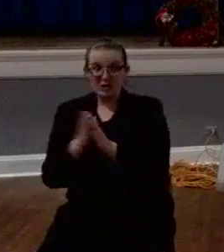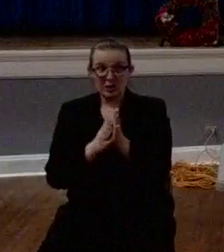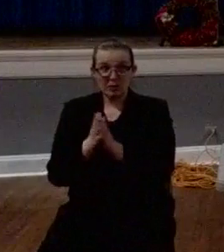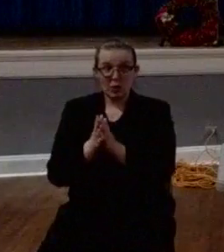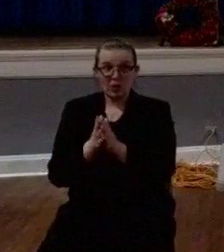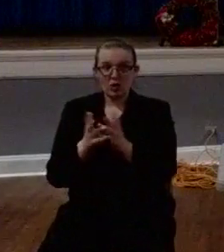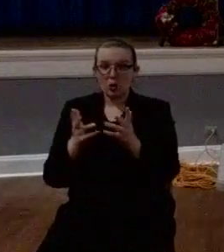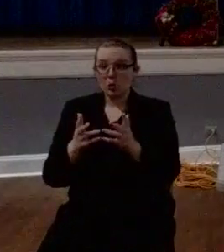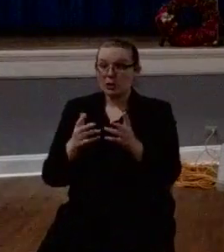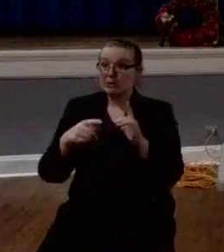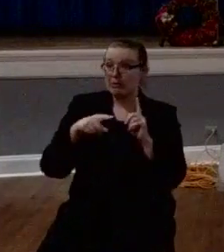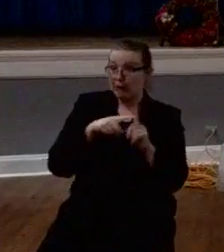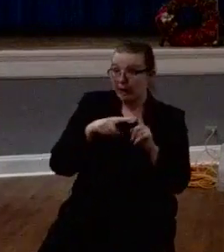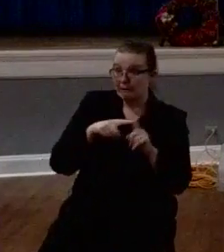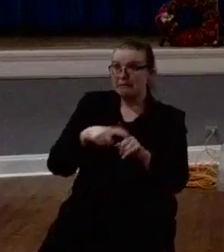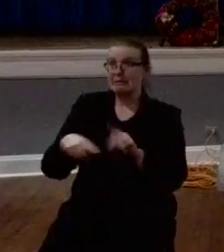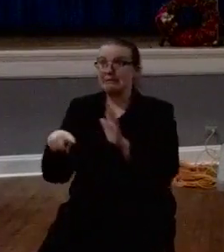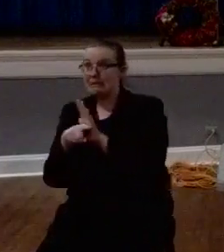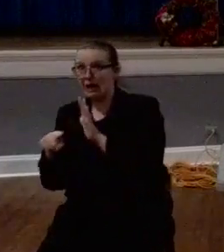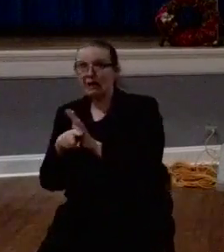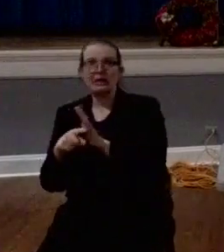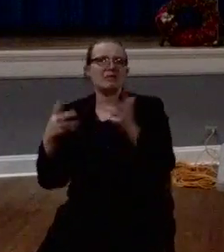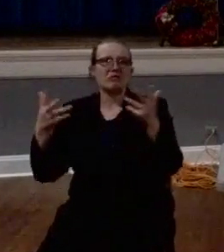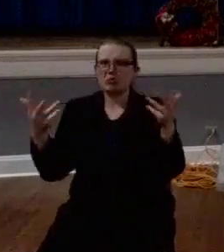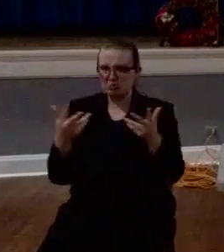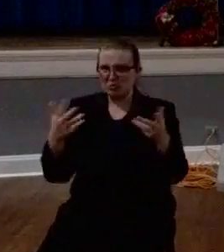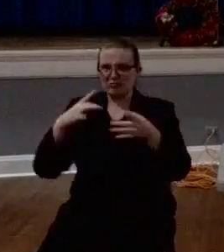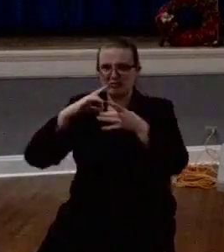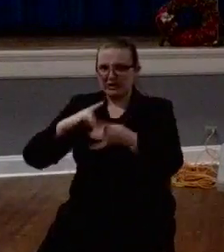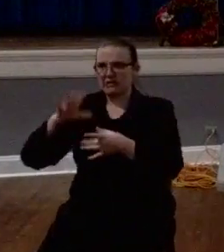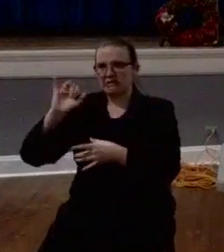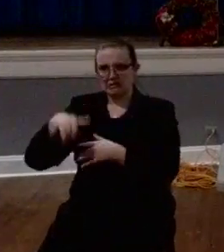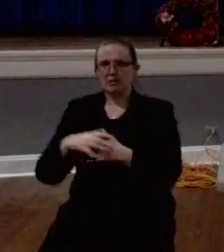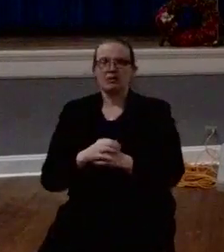do for us? What difficulties does it provide for us?